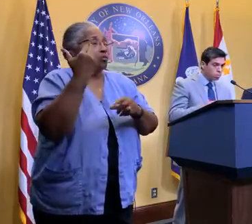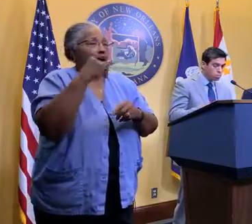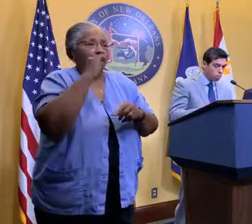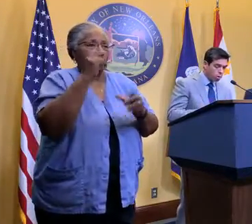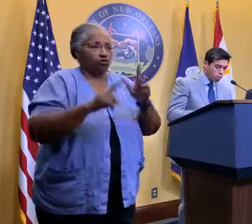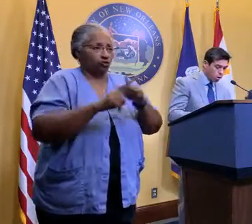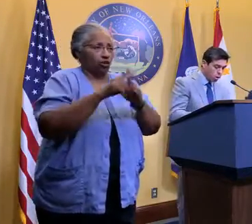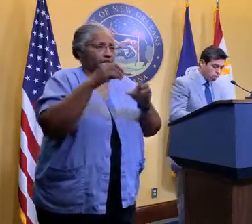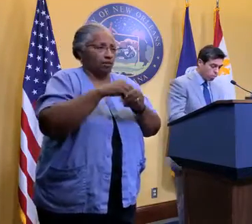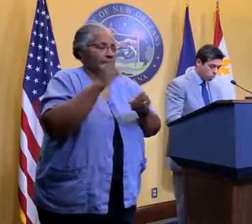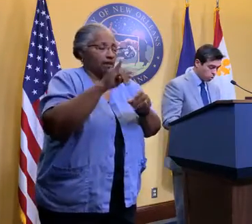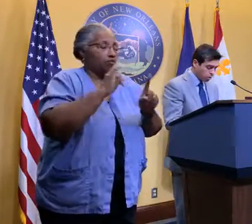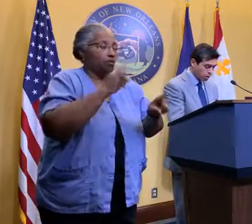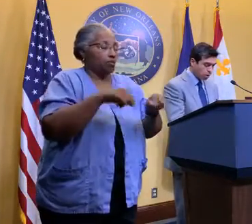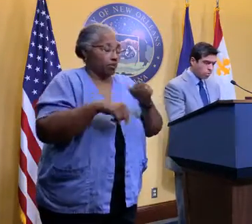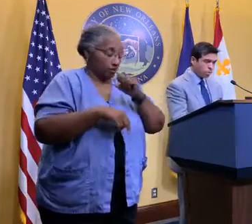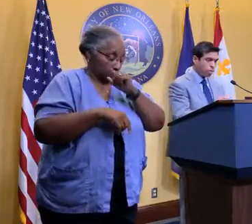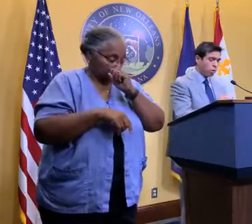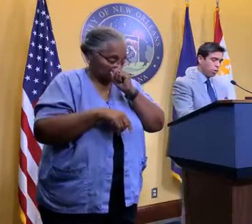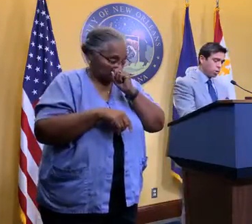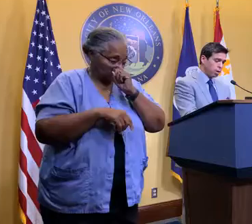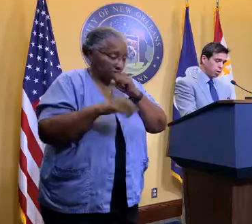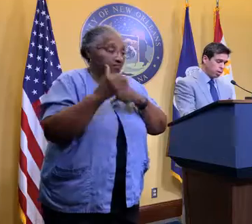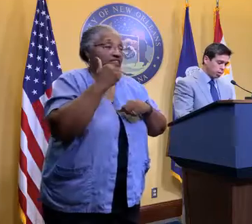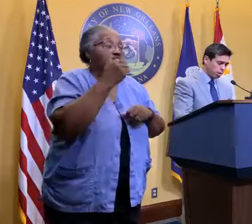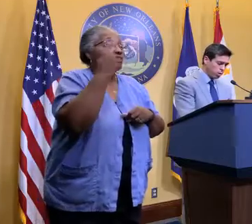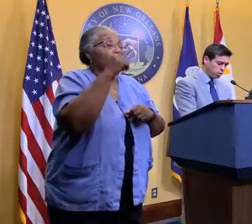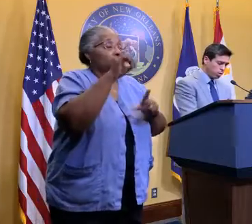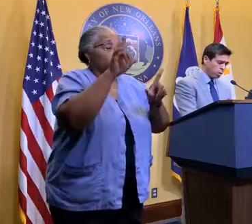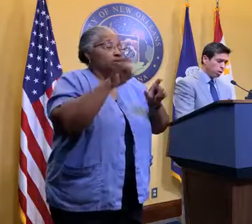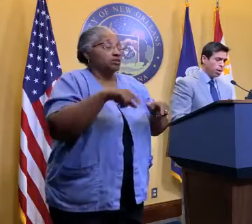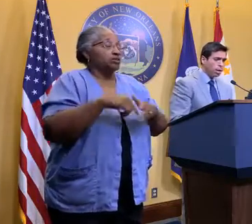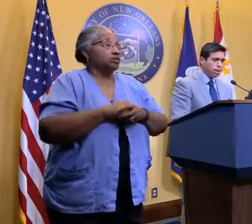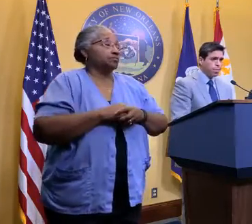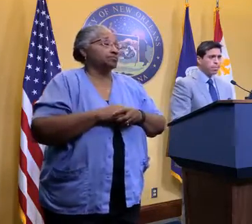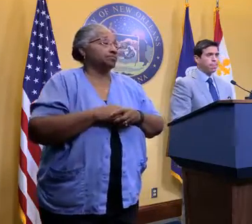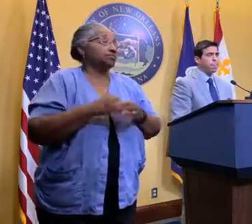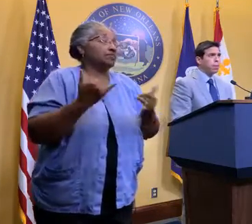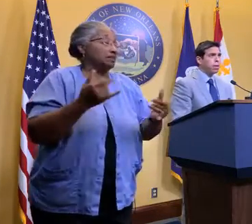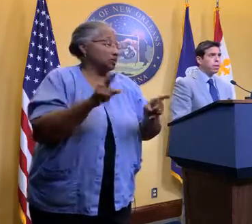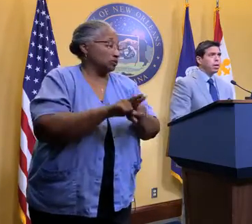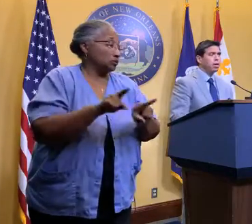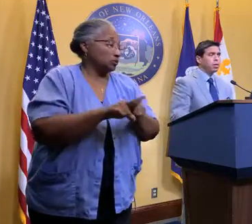in that report. Sure, thank you for the question. And this is also,